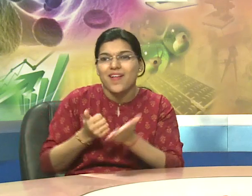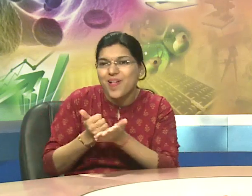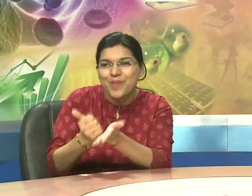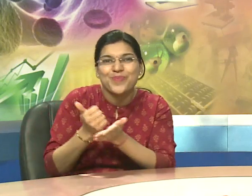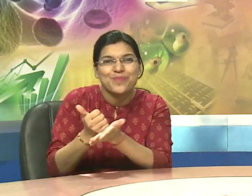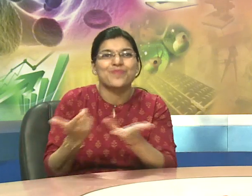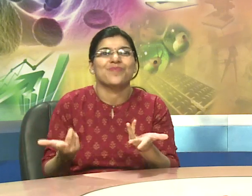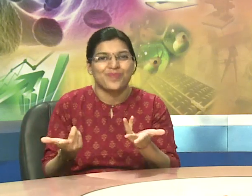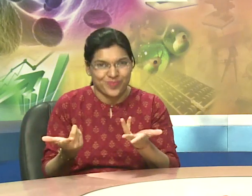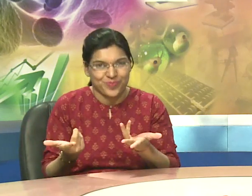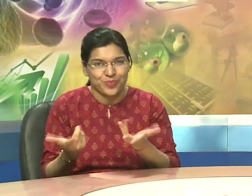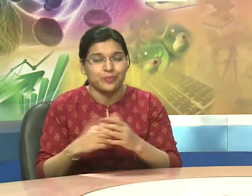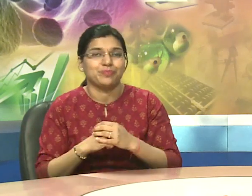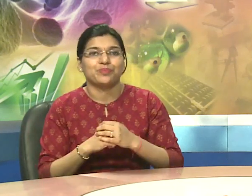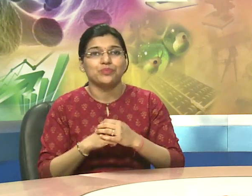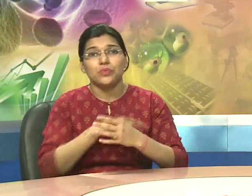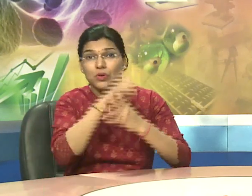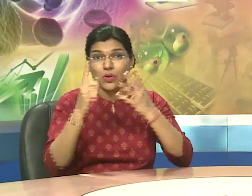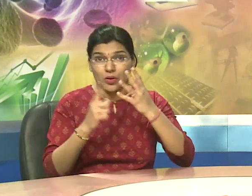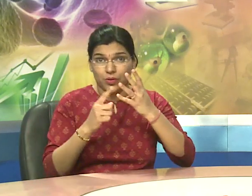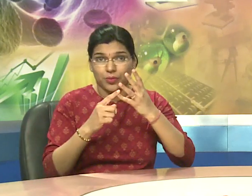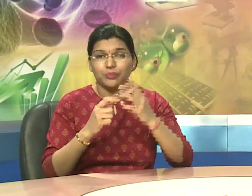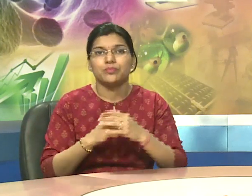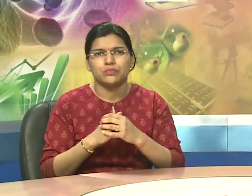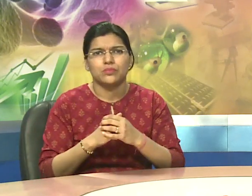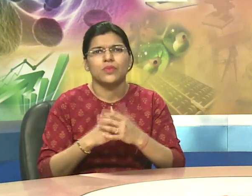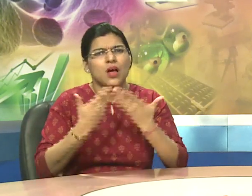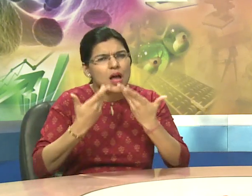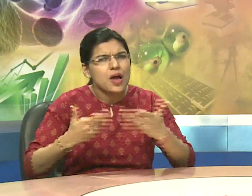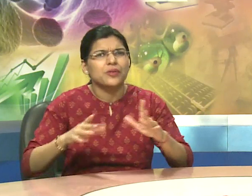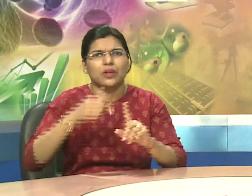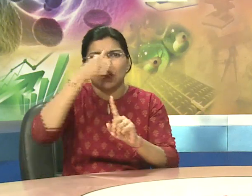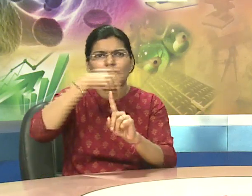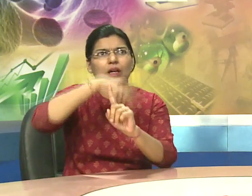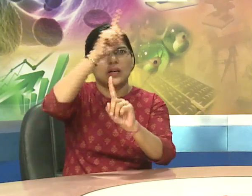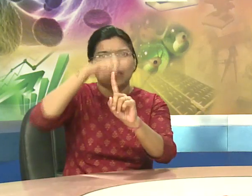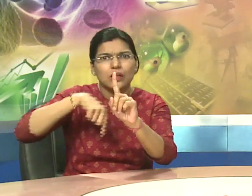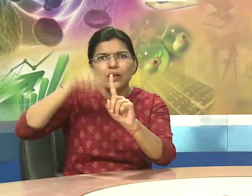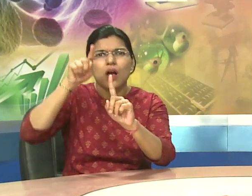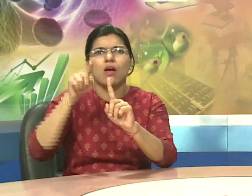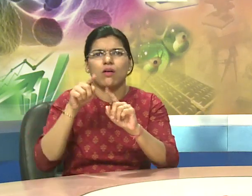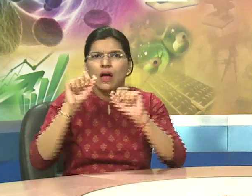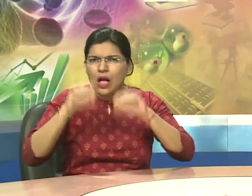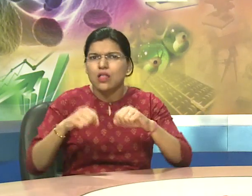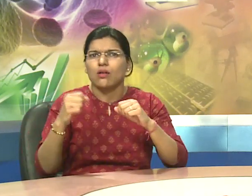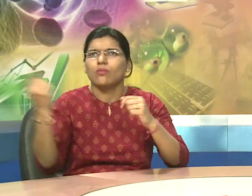The person who help in loading the product is labor. Next is